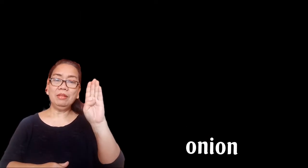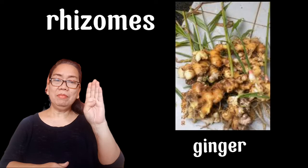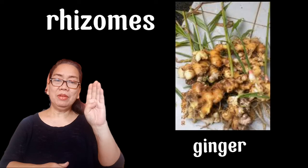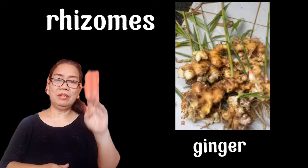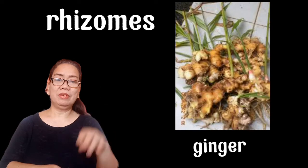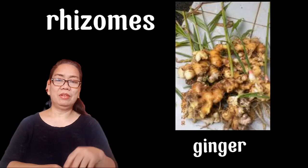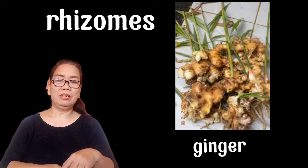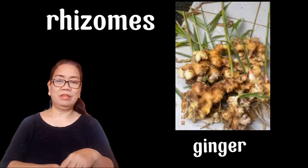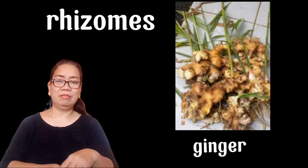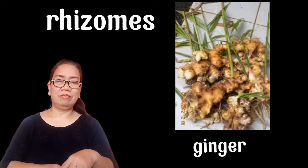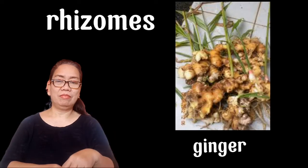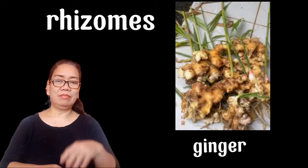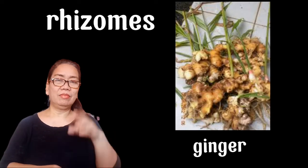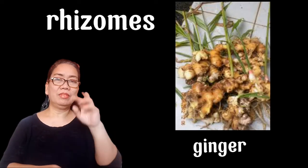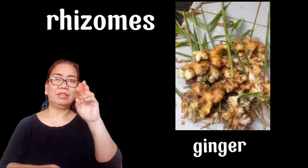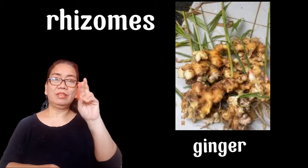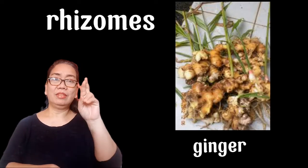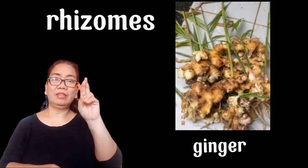bulb,